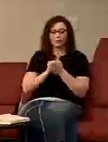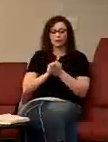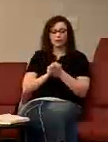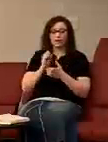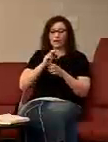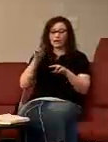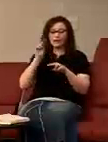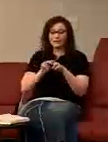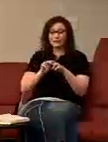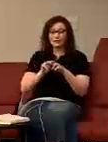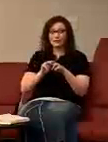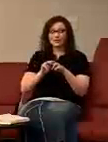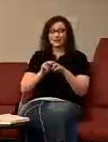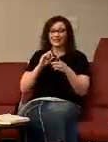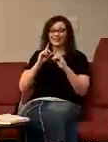than you can sign.